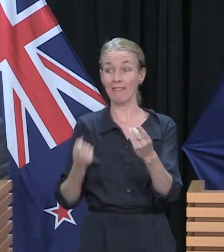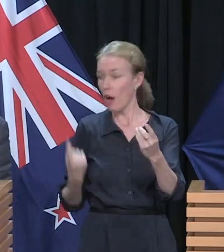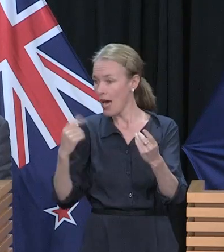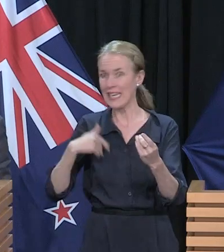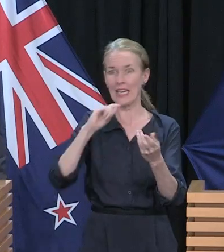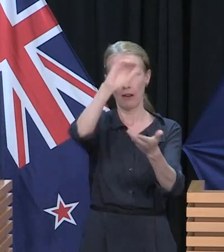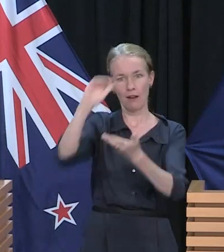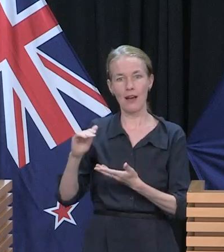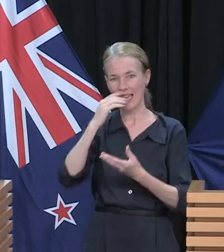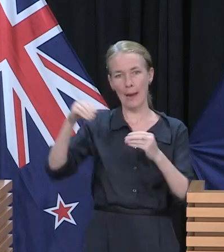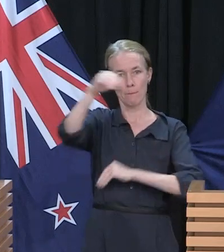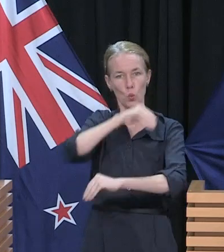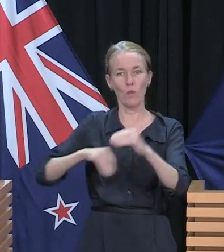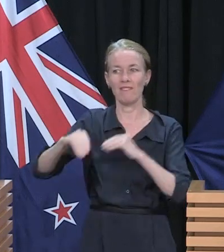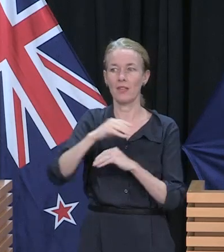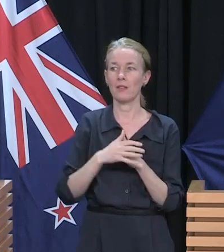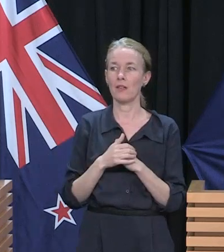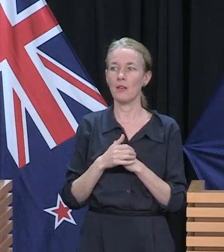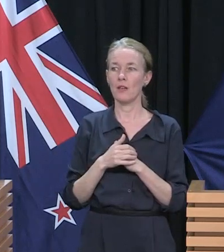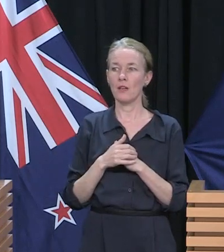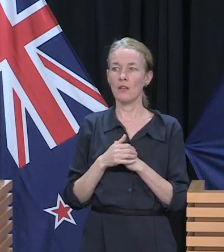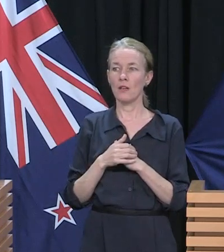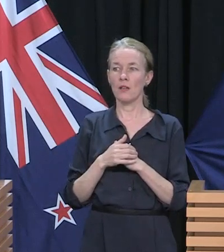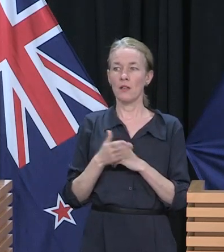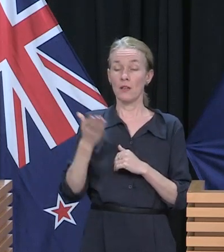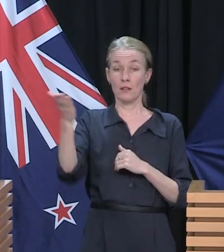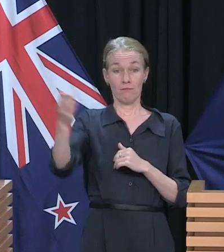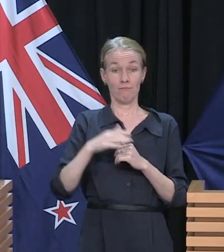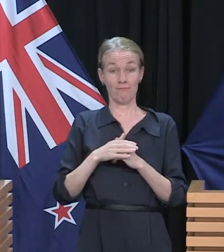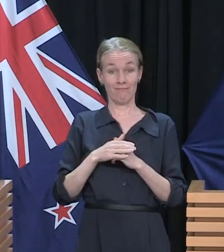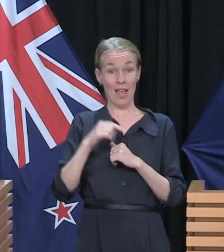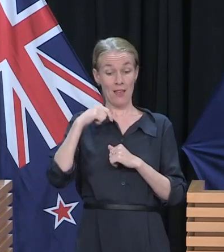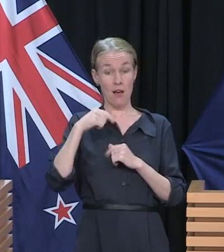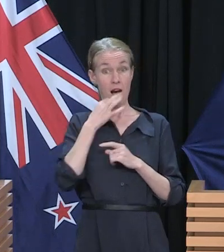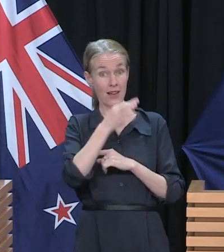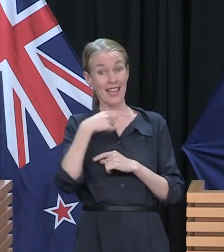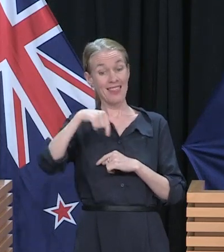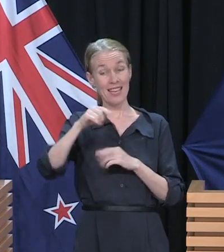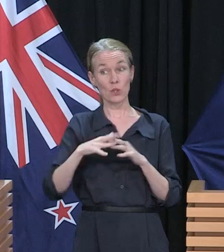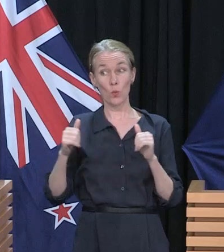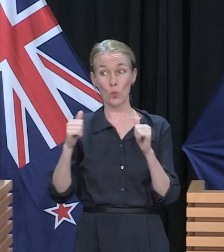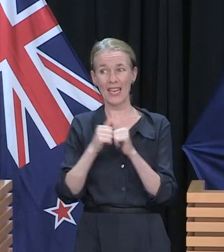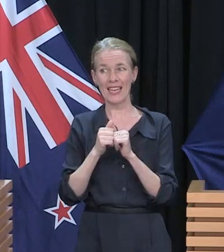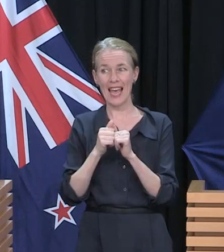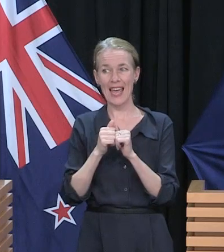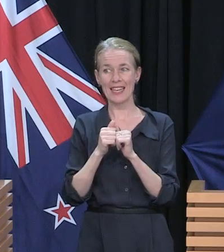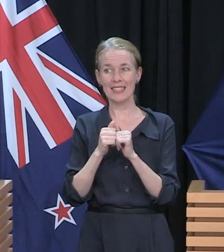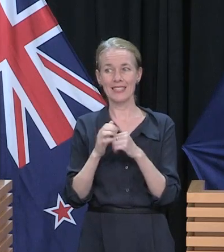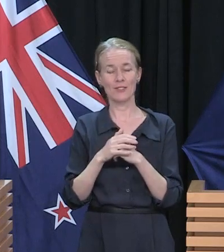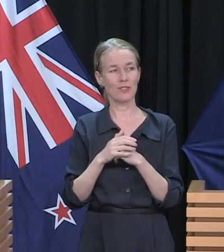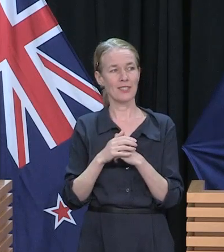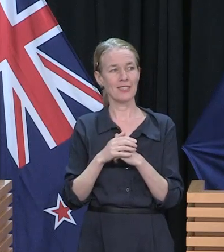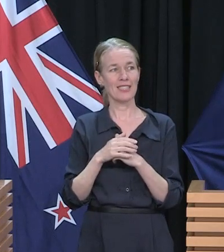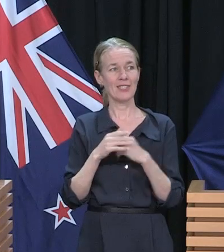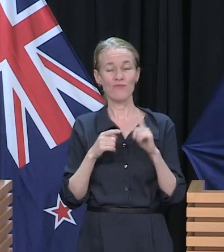Yeah, last question. A question for the sports team ahead of the rugby match this weekend. How does it feel being in the scrum alongside a former All Black, a Hurricane